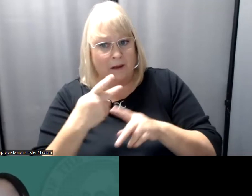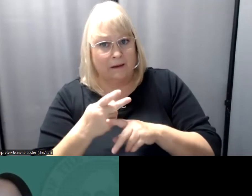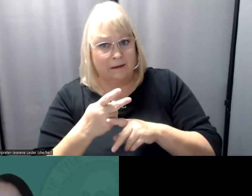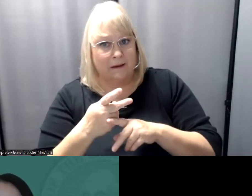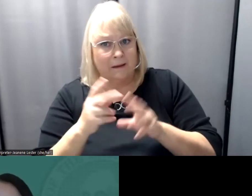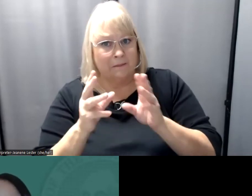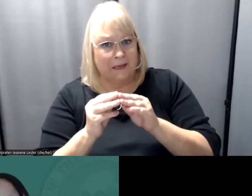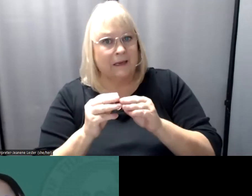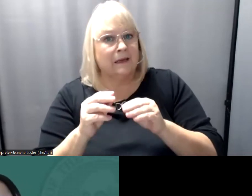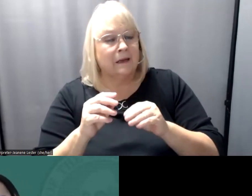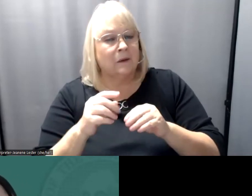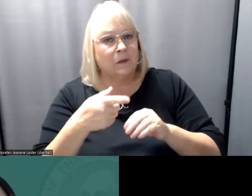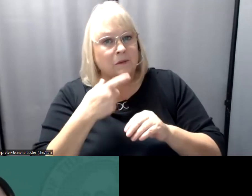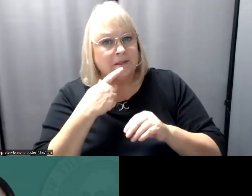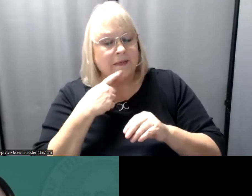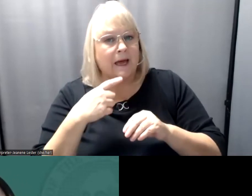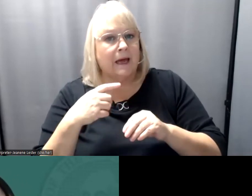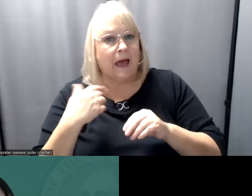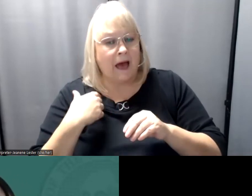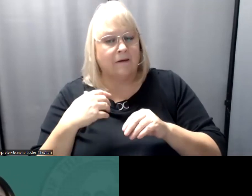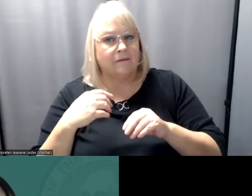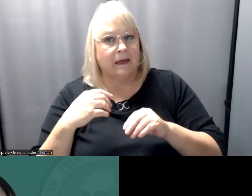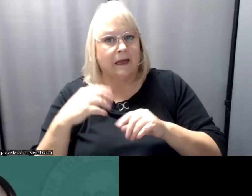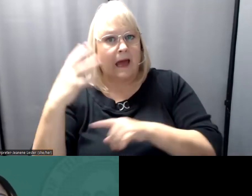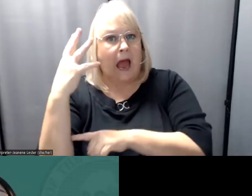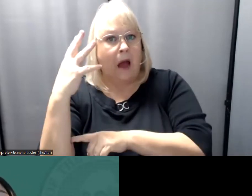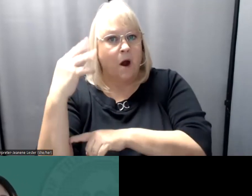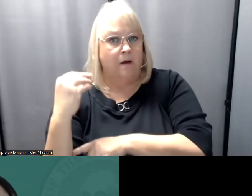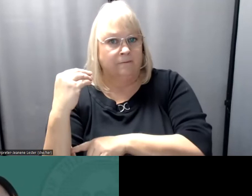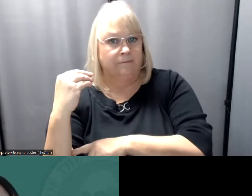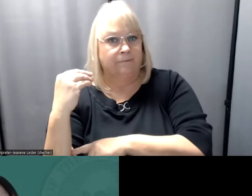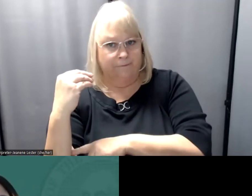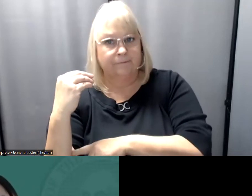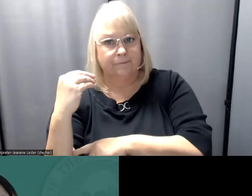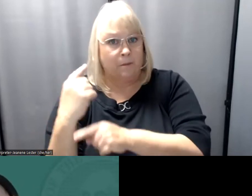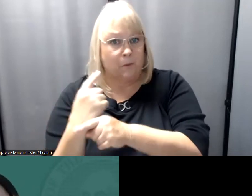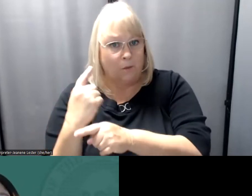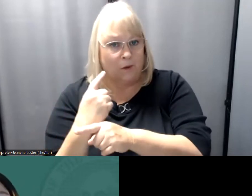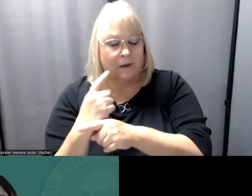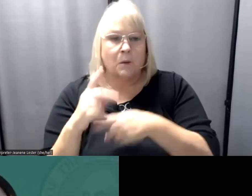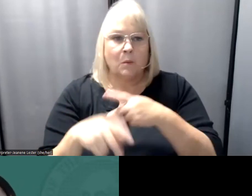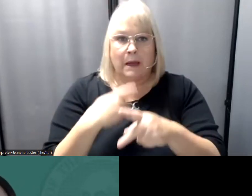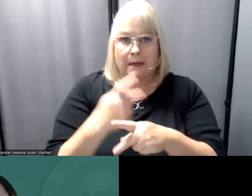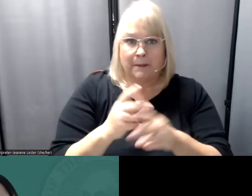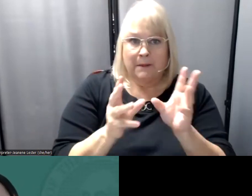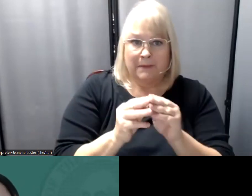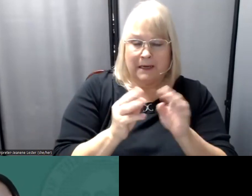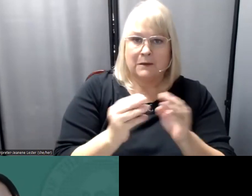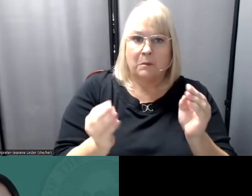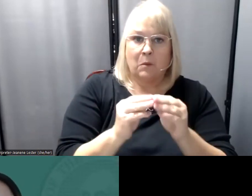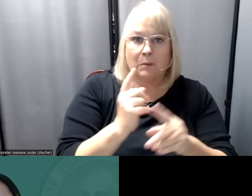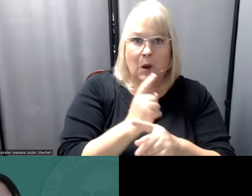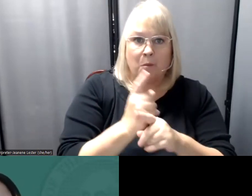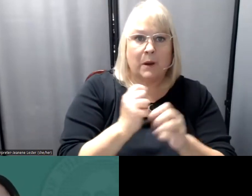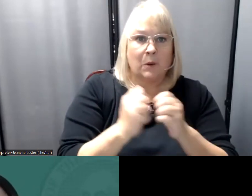off appropriate, and what type of meetings are appropriate when cameras are more appropriate? What's